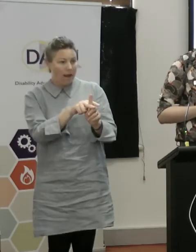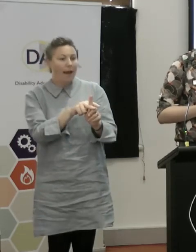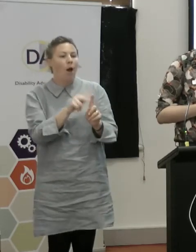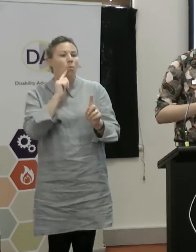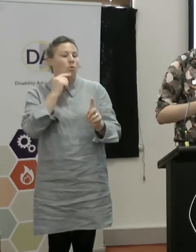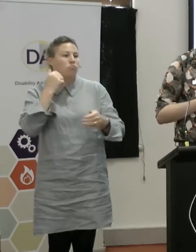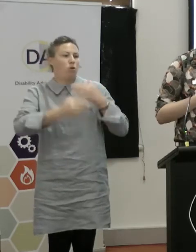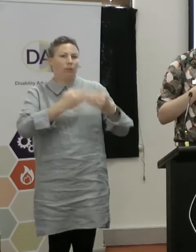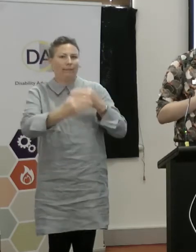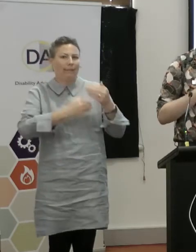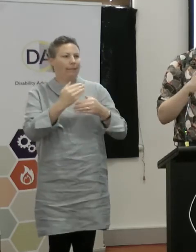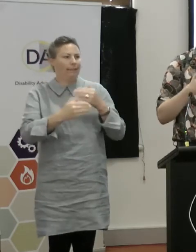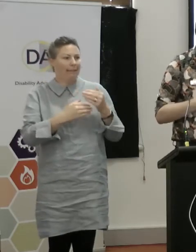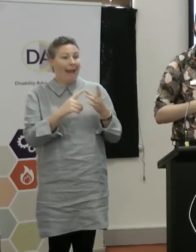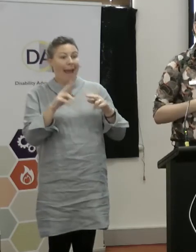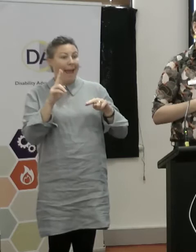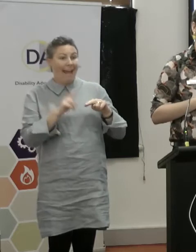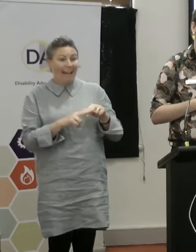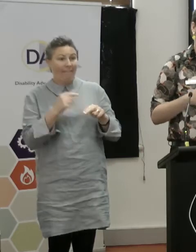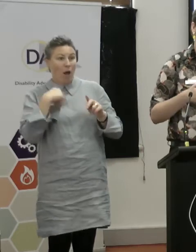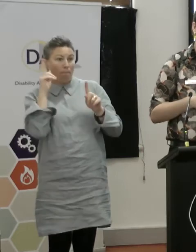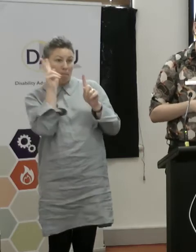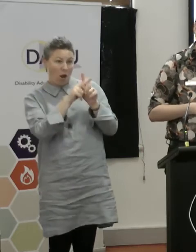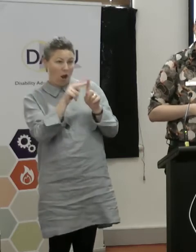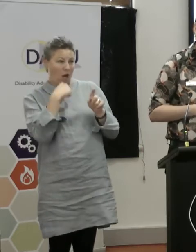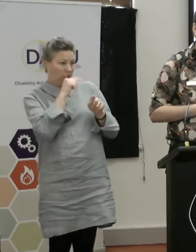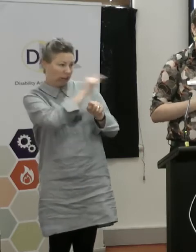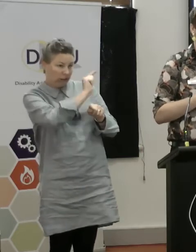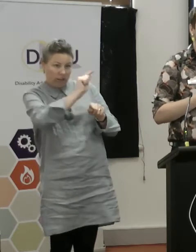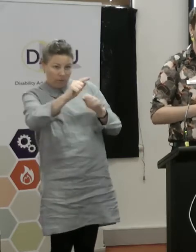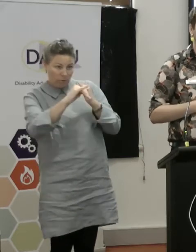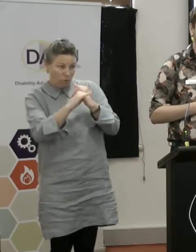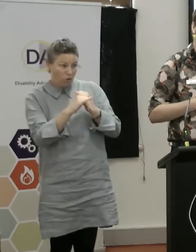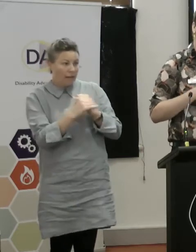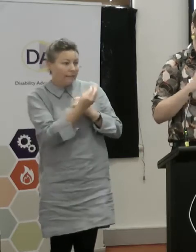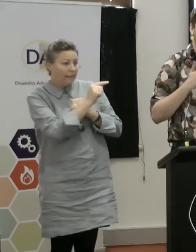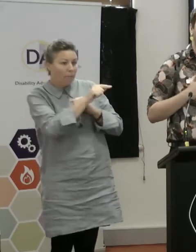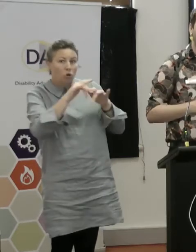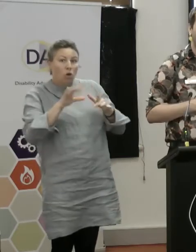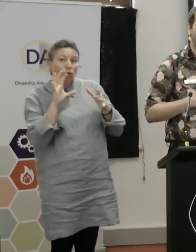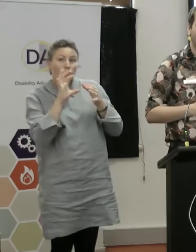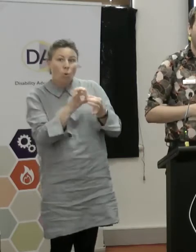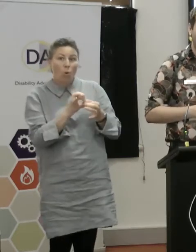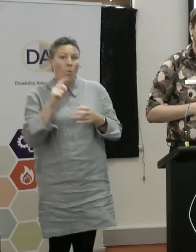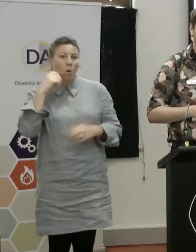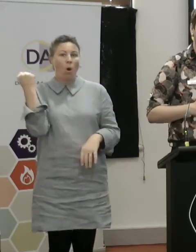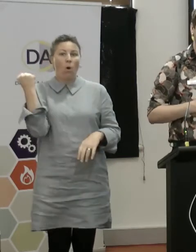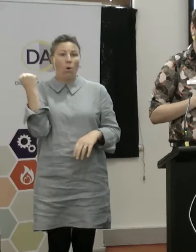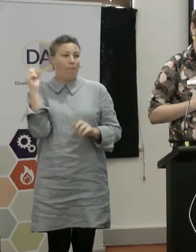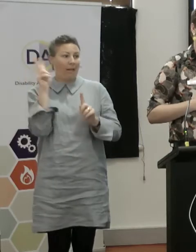your application will be waiting until the 30th of June next year to see if they do join, and then I don't know what will